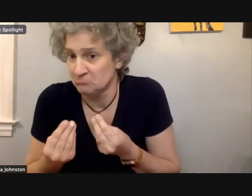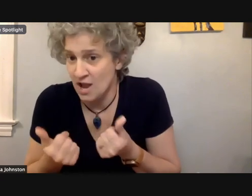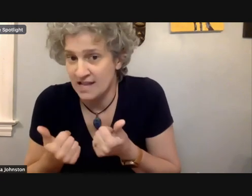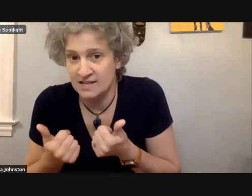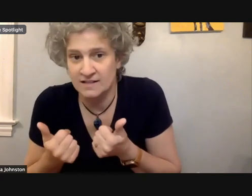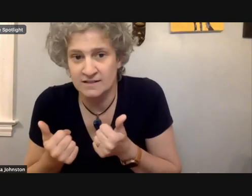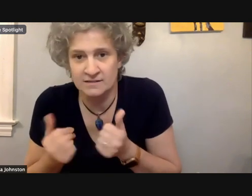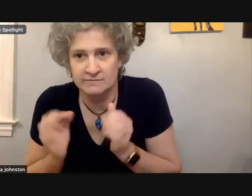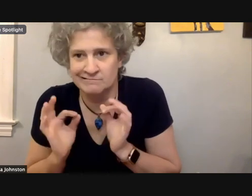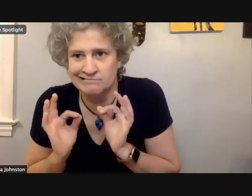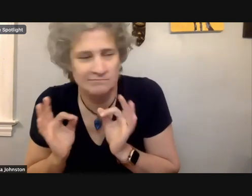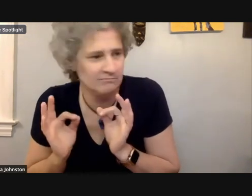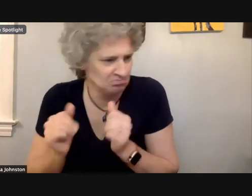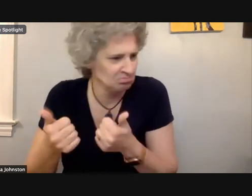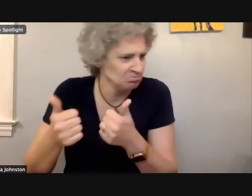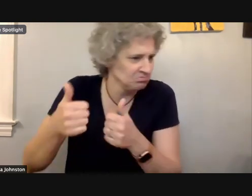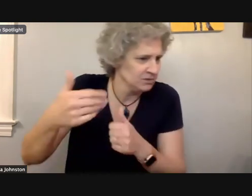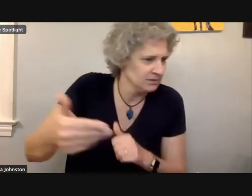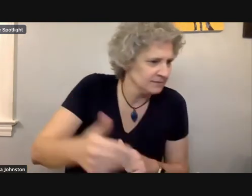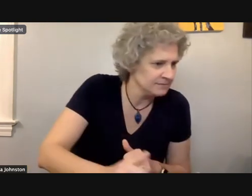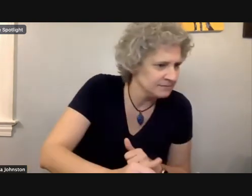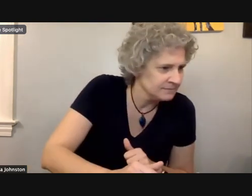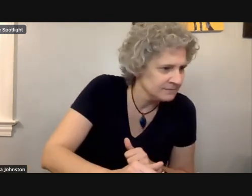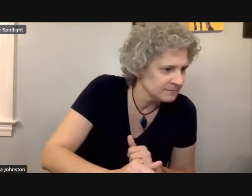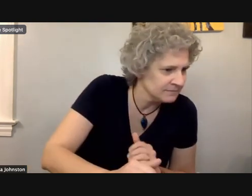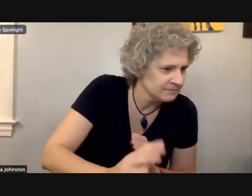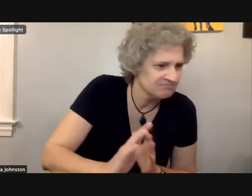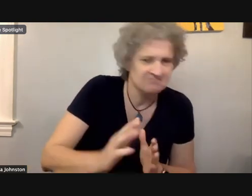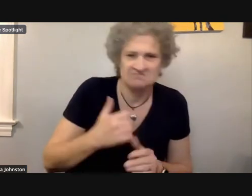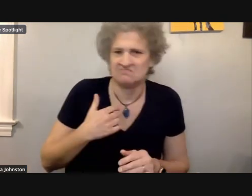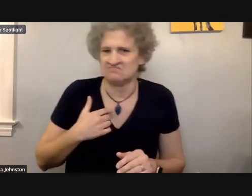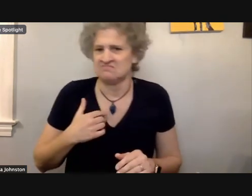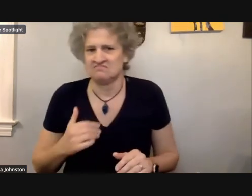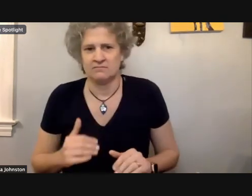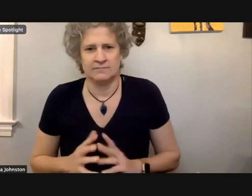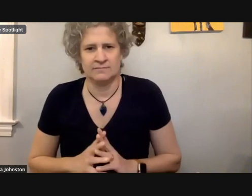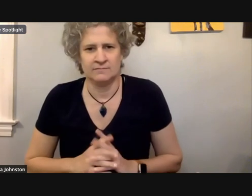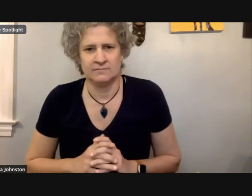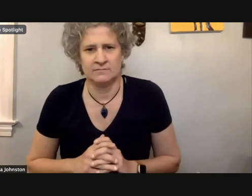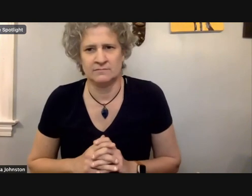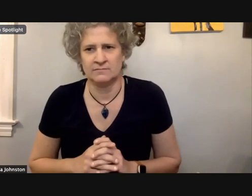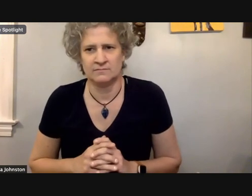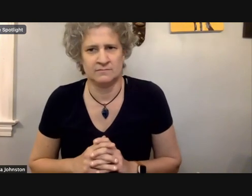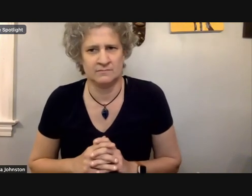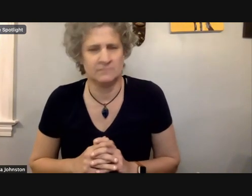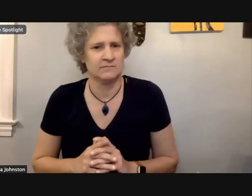discharge. You would sign wet. Okay. All right, next slide.